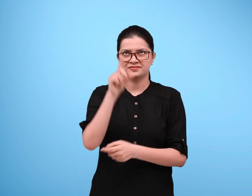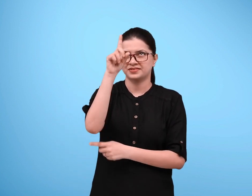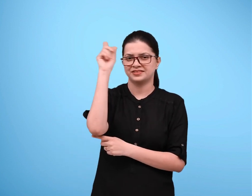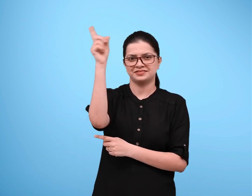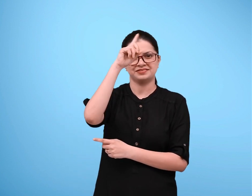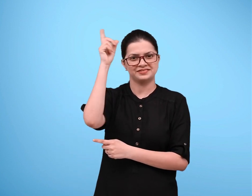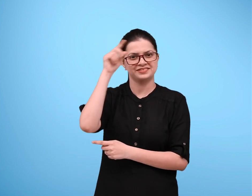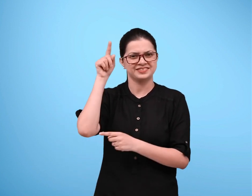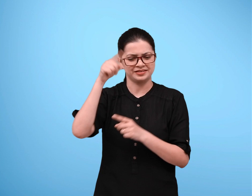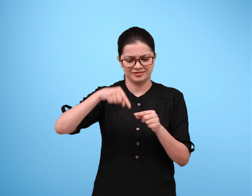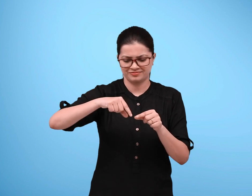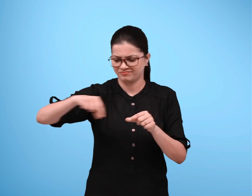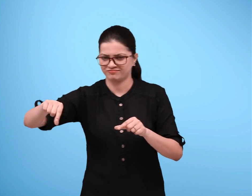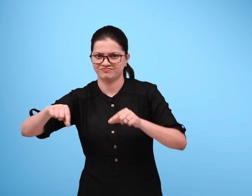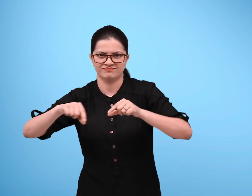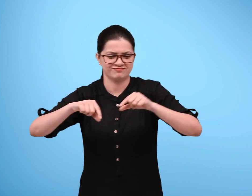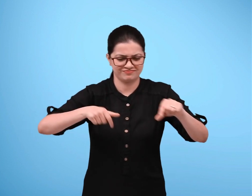The blades of the fan or the hands of a clock?